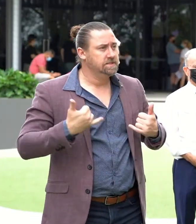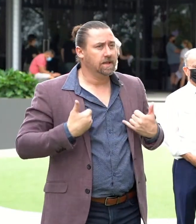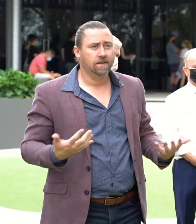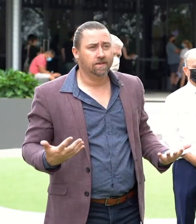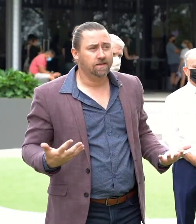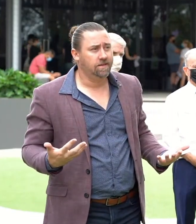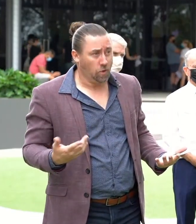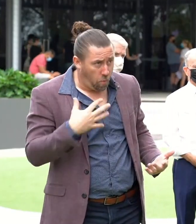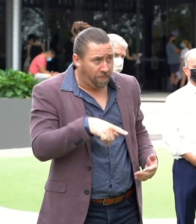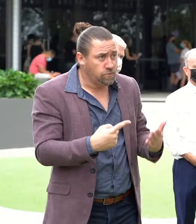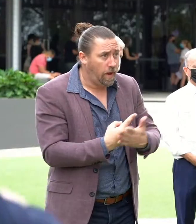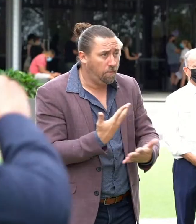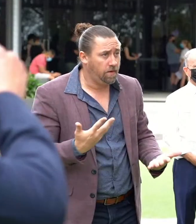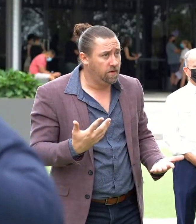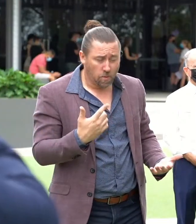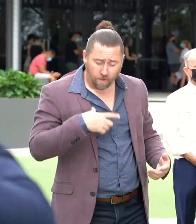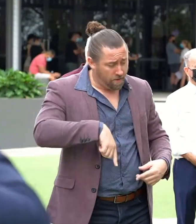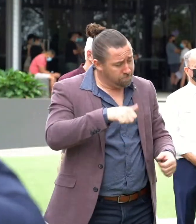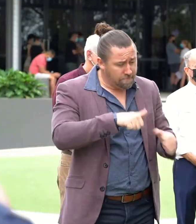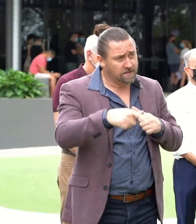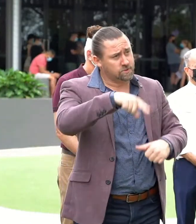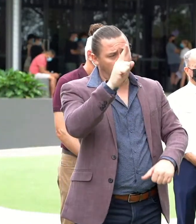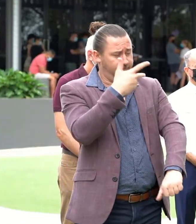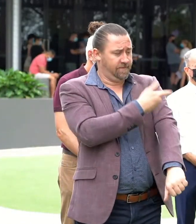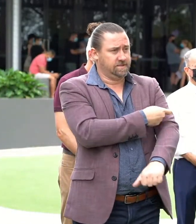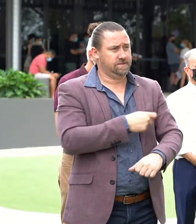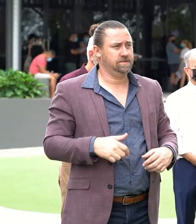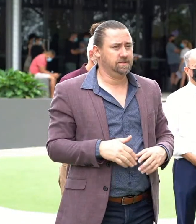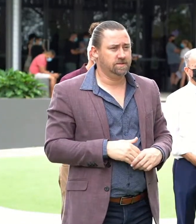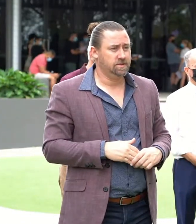urging everyone to get vaccinated.